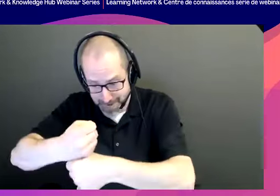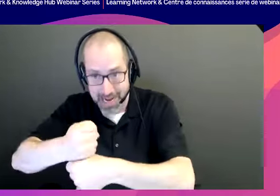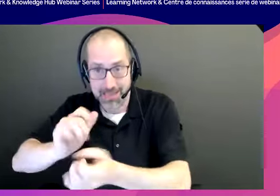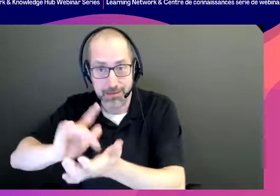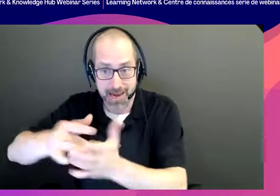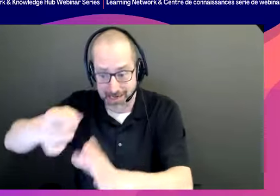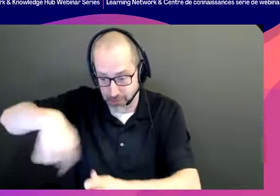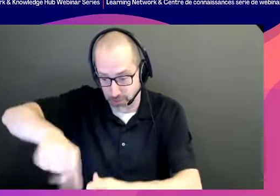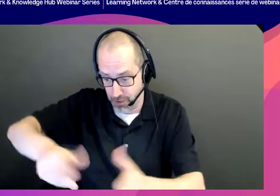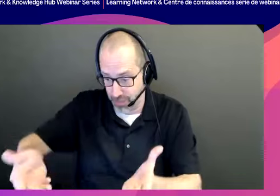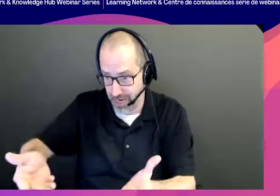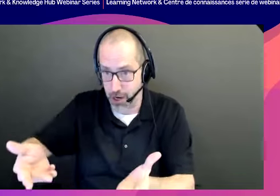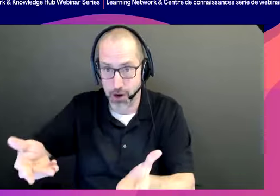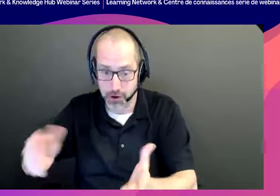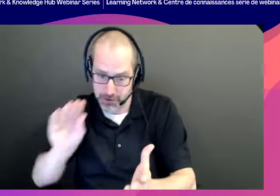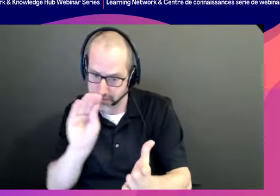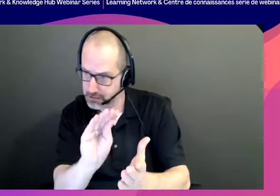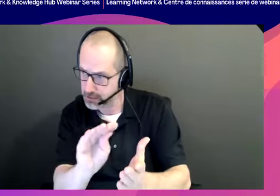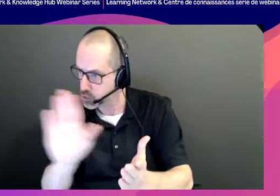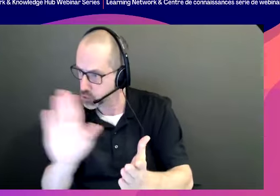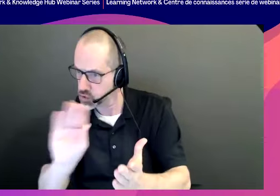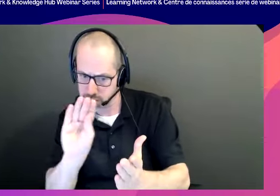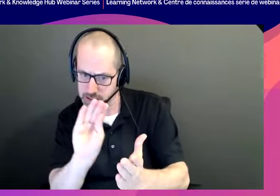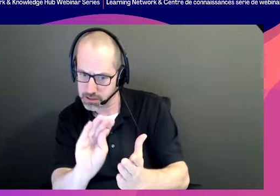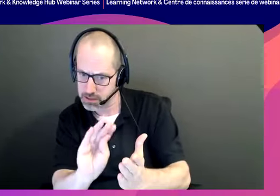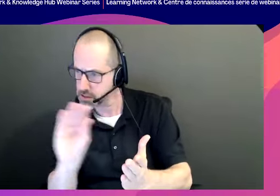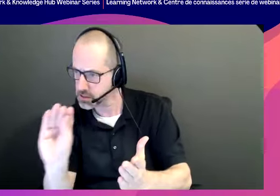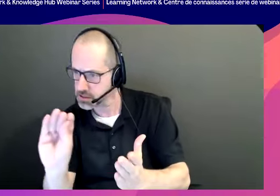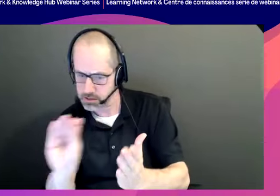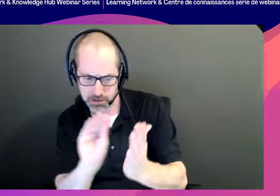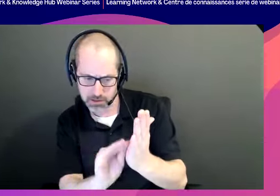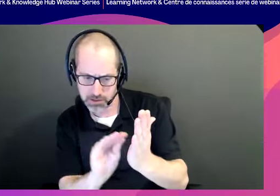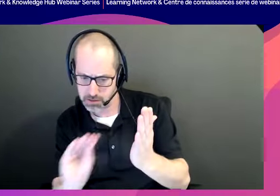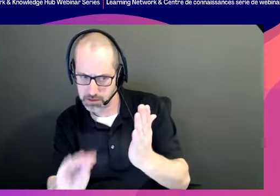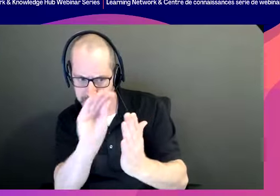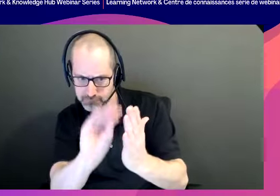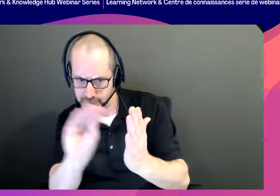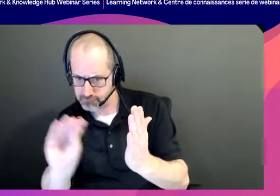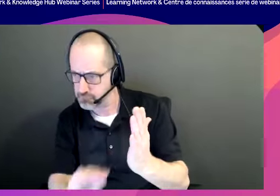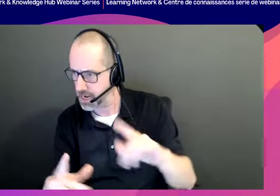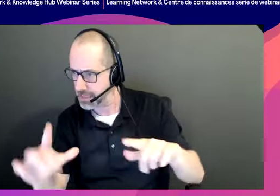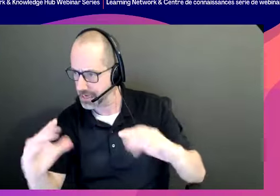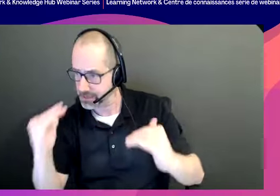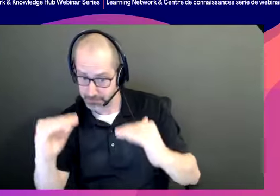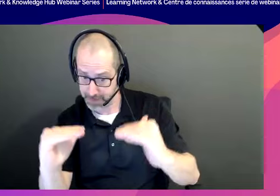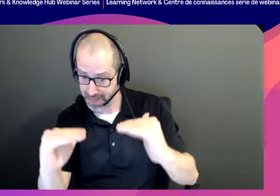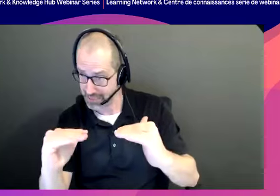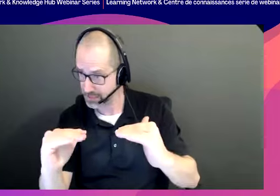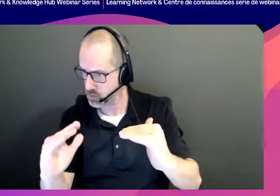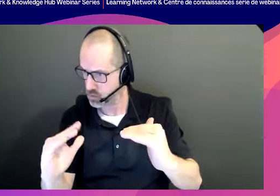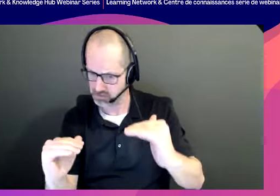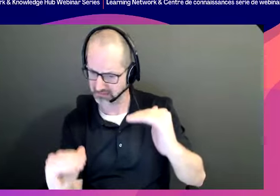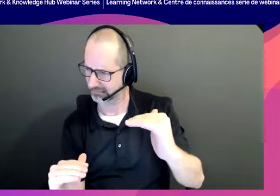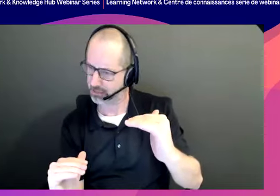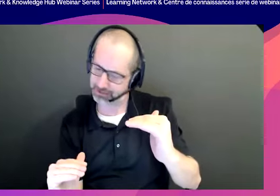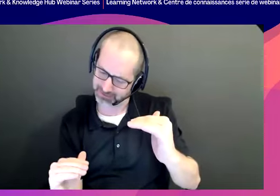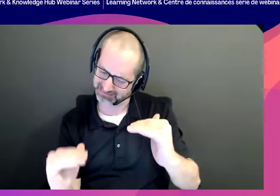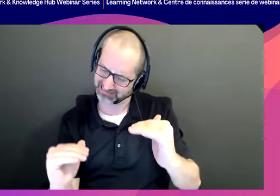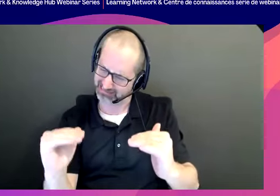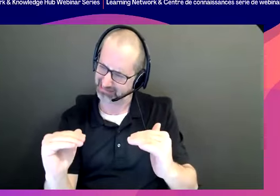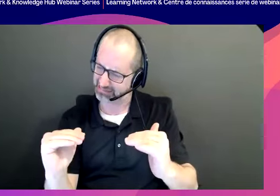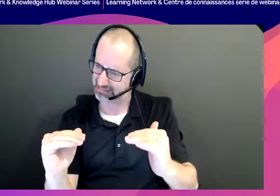if there's balance and where the balance could be lifted, so that we can do more to support